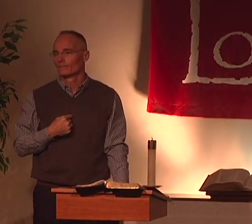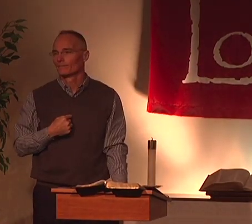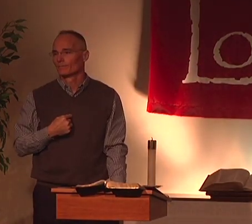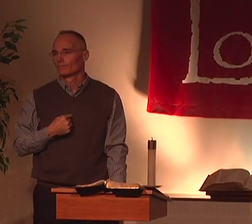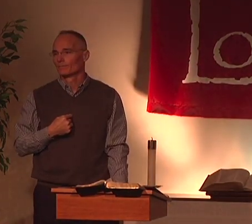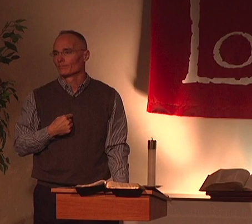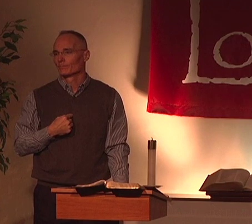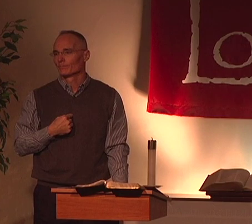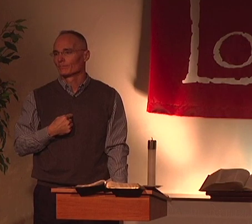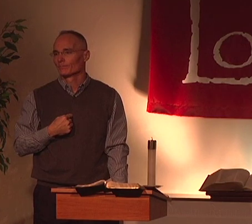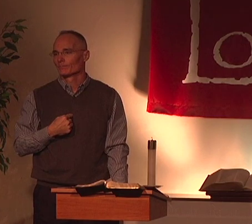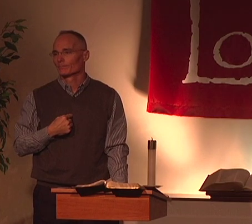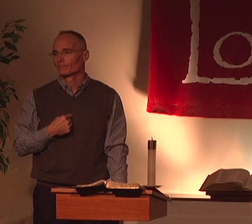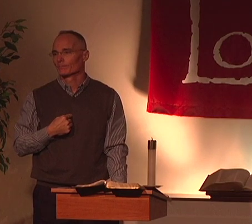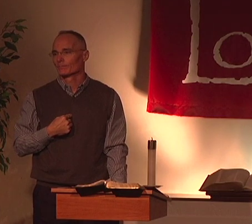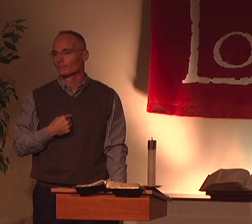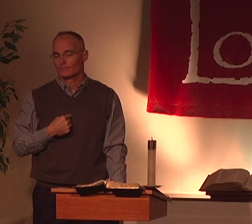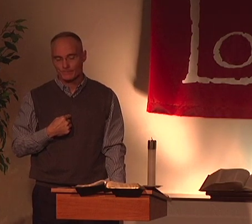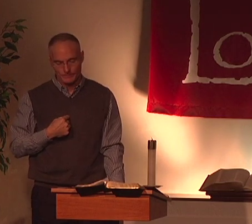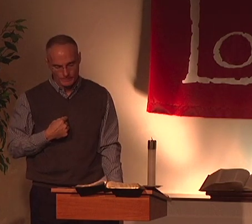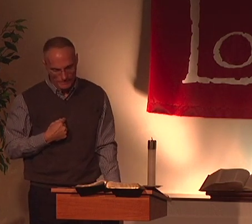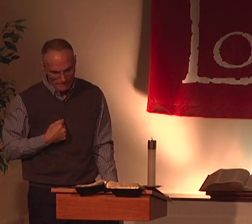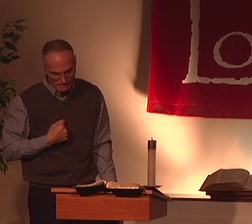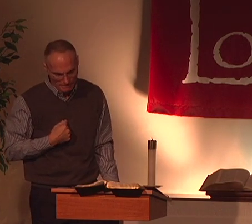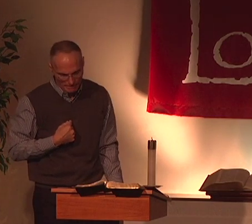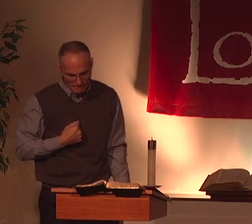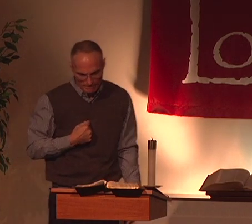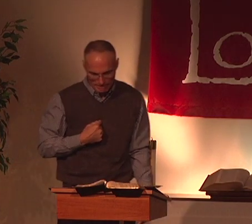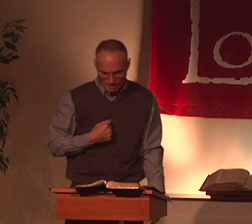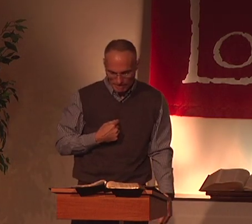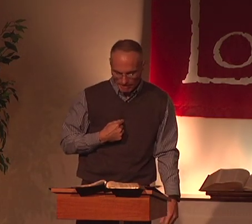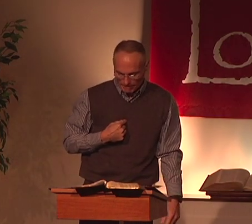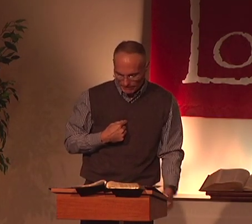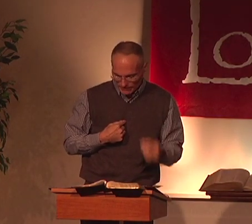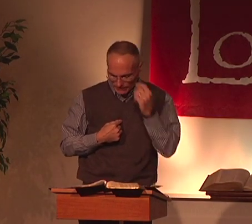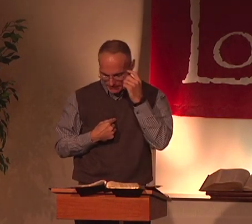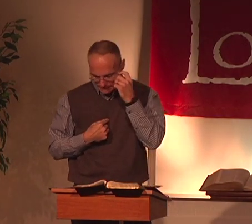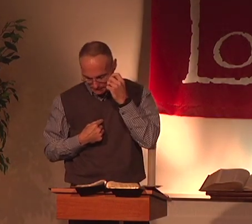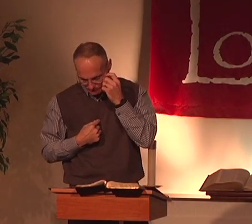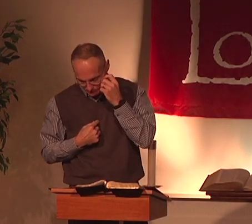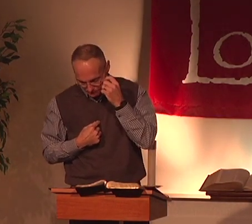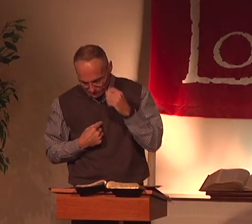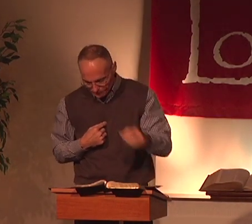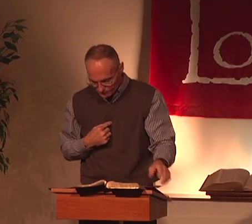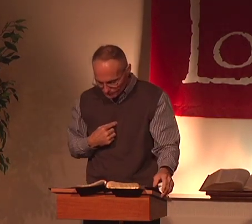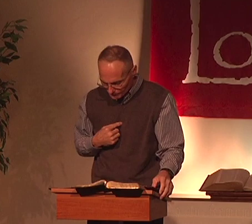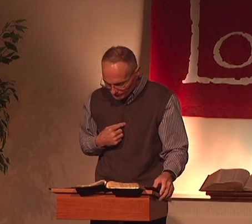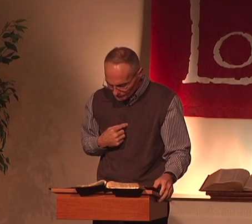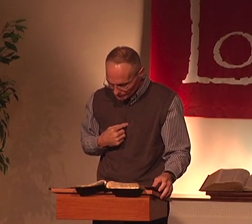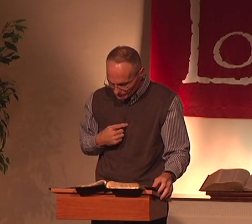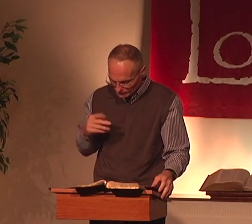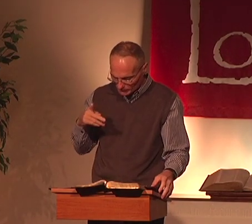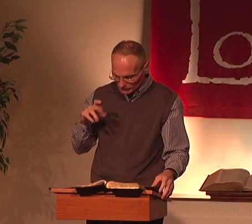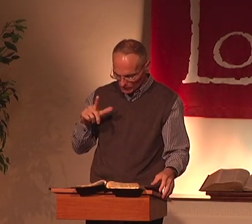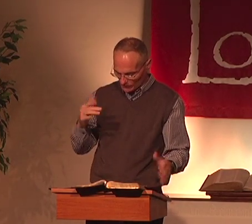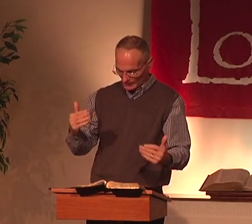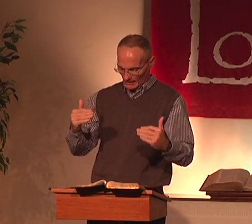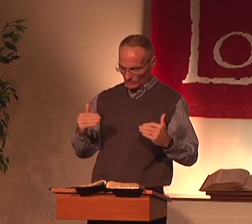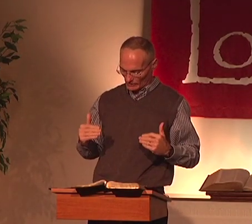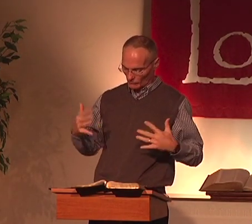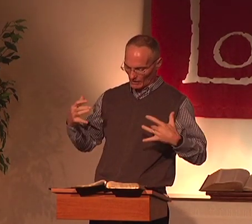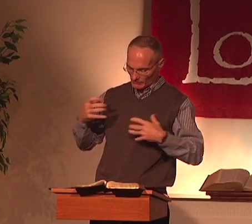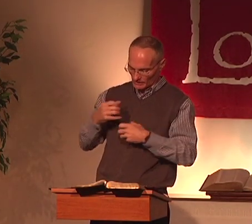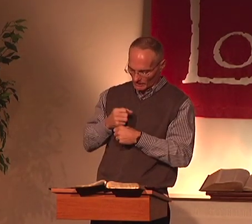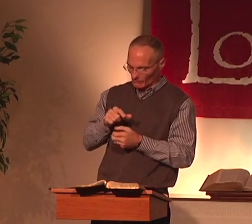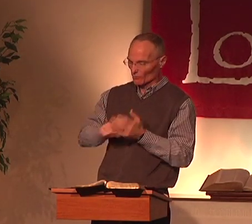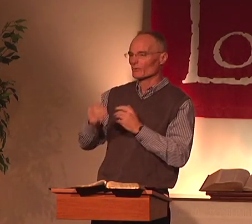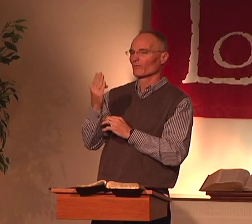Paul